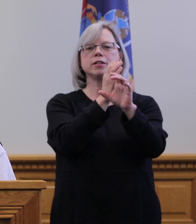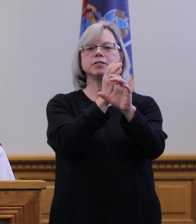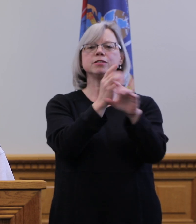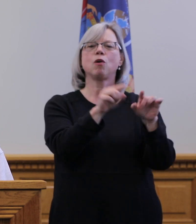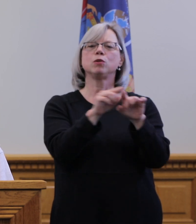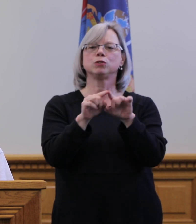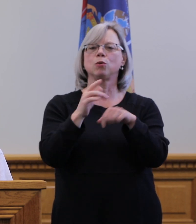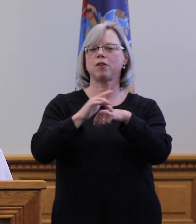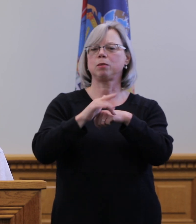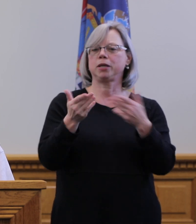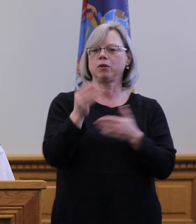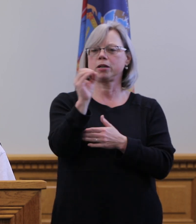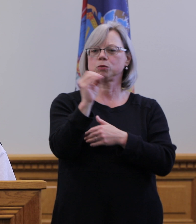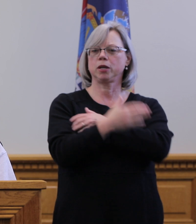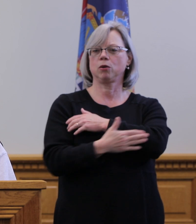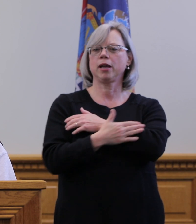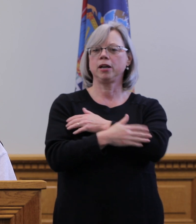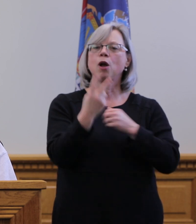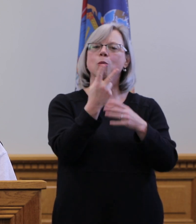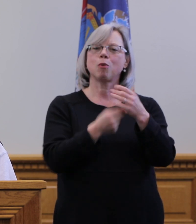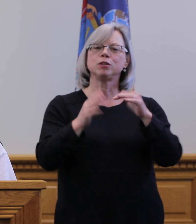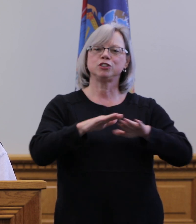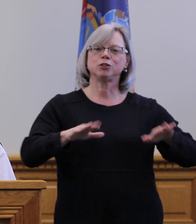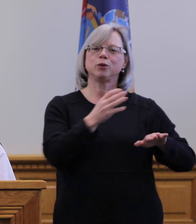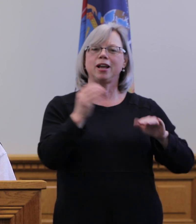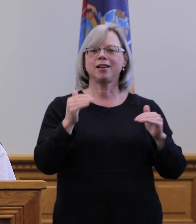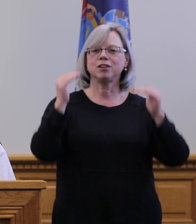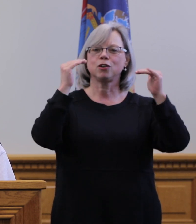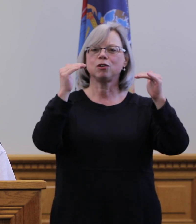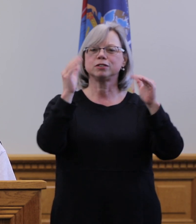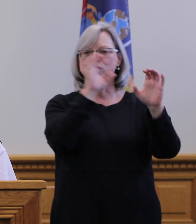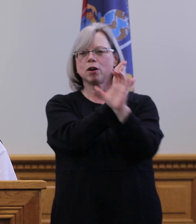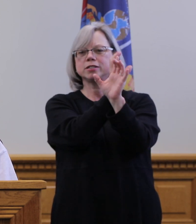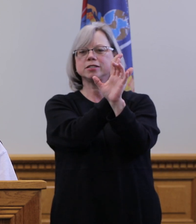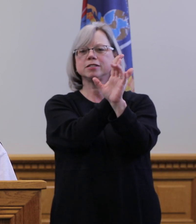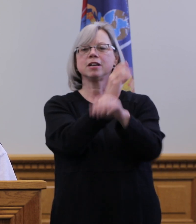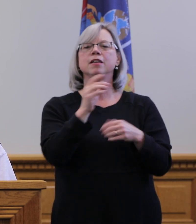in crisis. The number to contact for assistance is